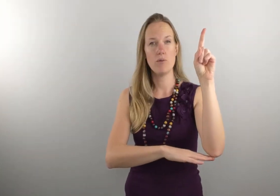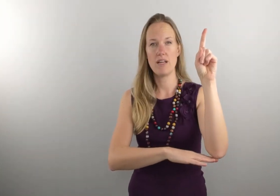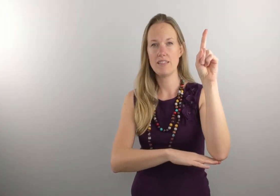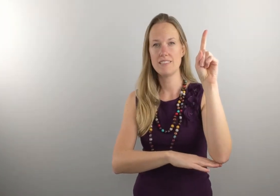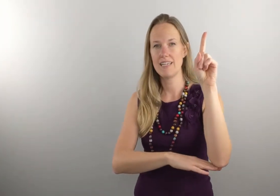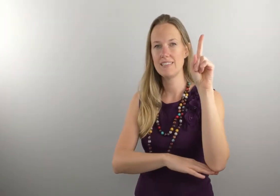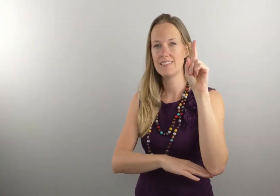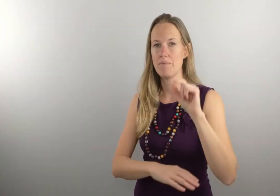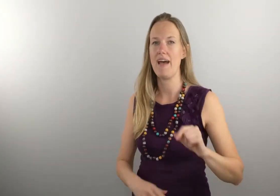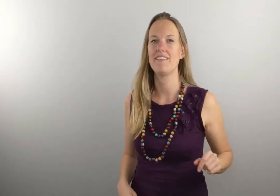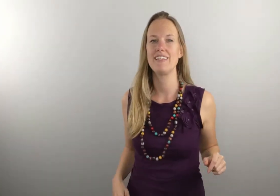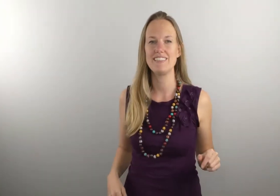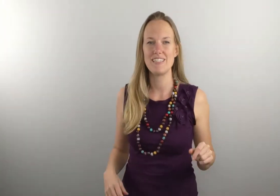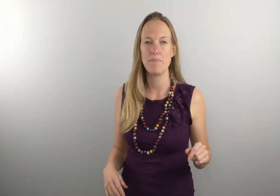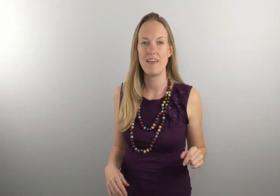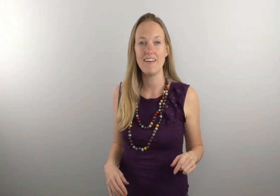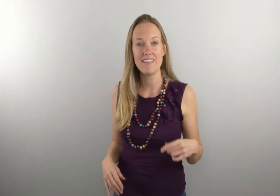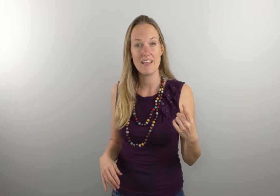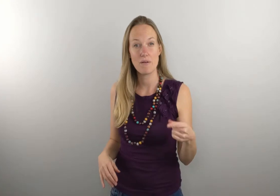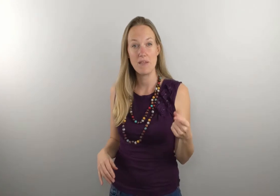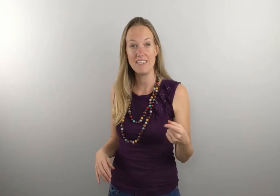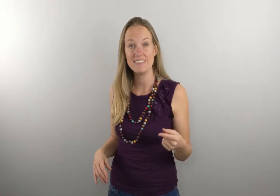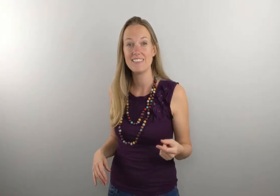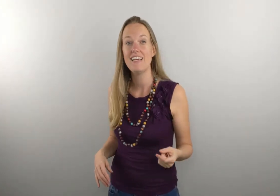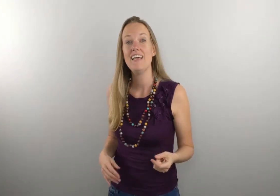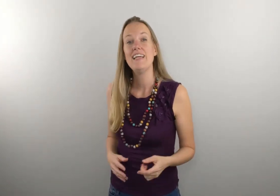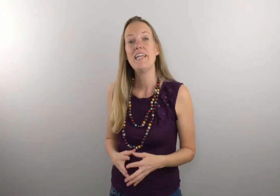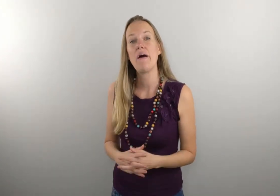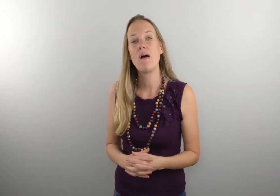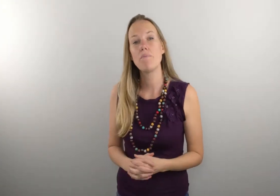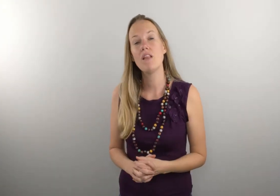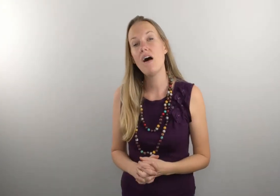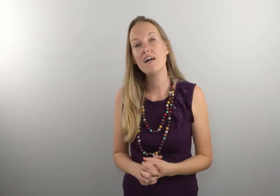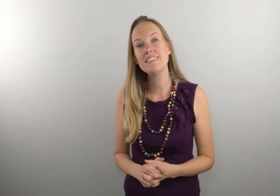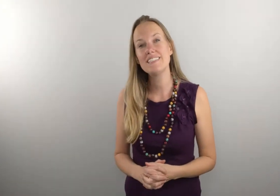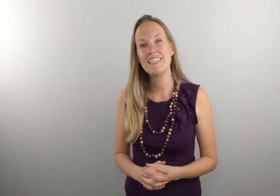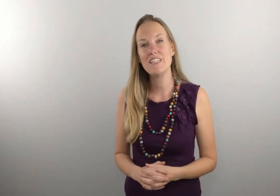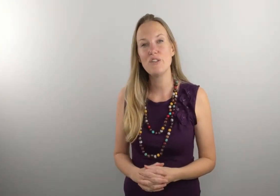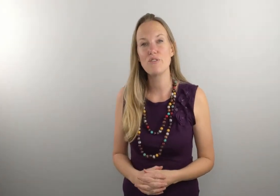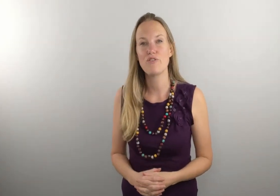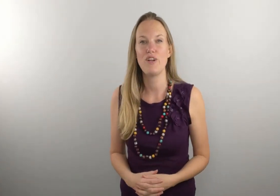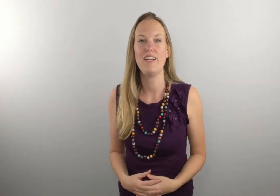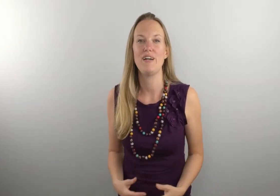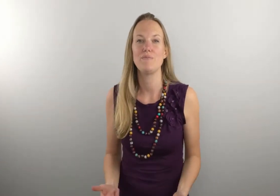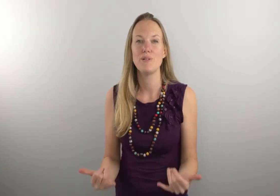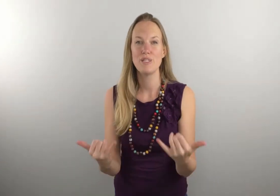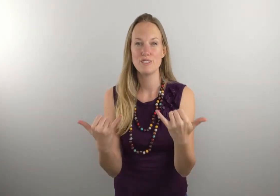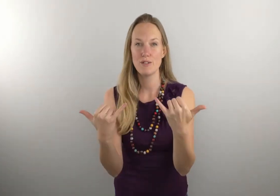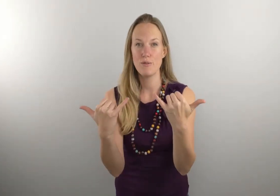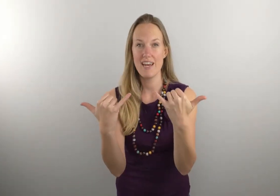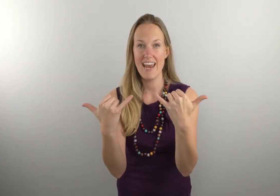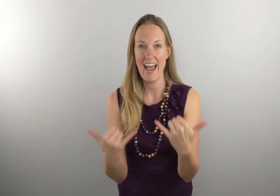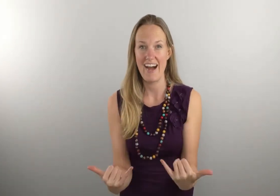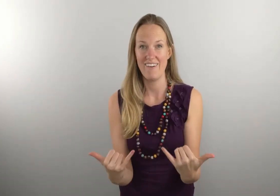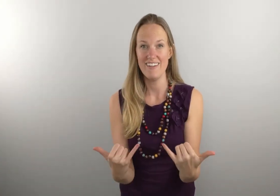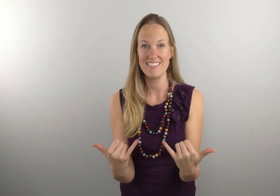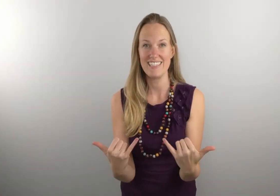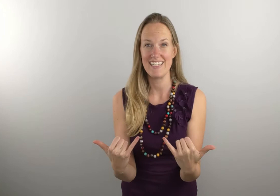not gonna sign somehow. We're gonna stop there, and then that repeats. Now I'm lost in your freedom. So now is like